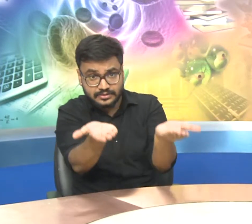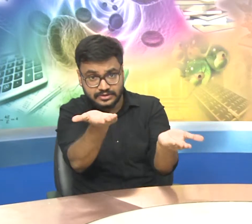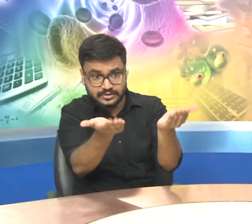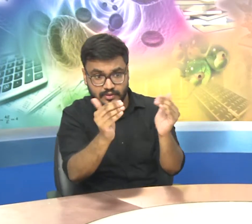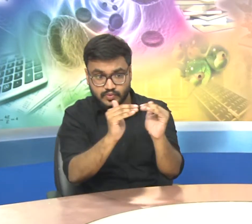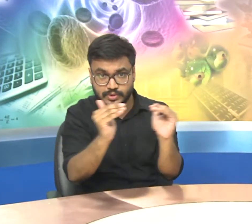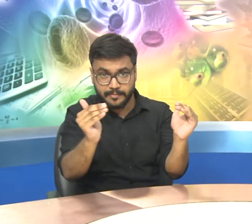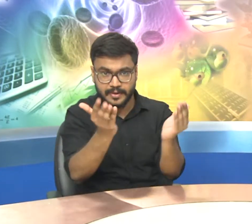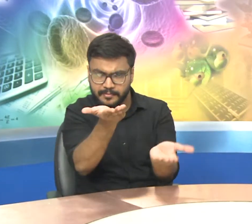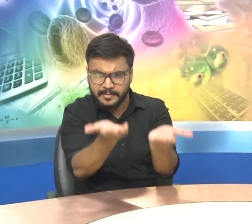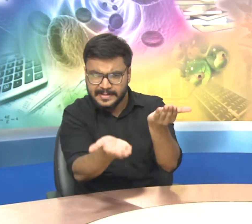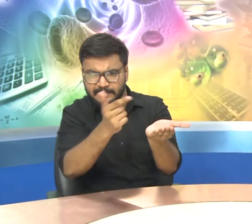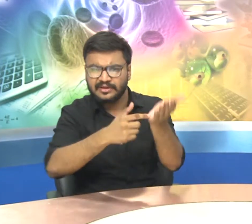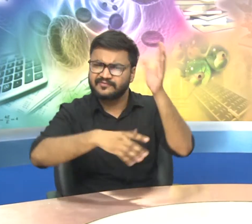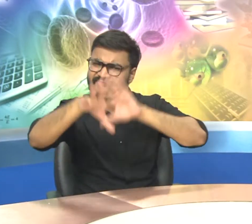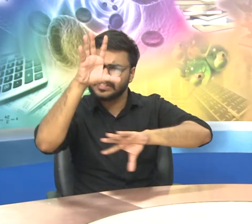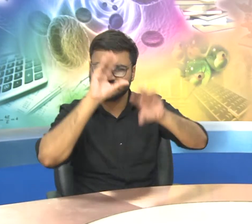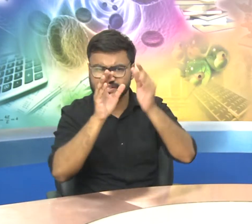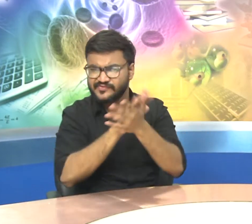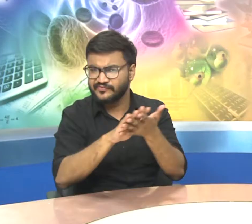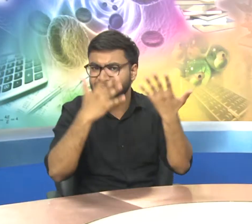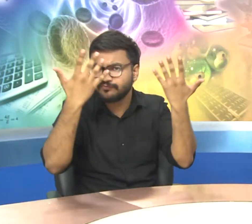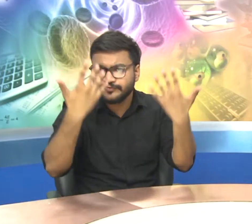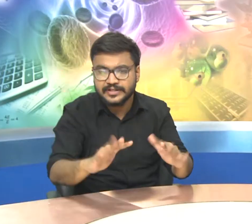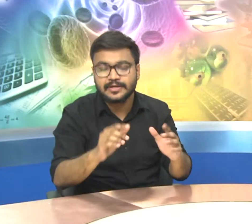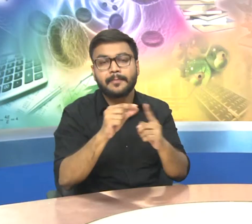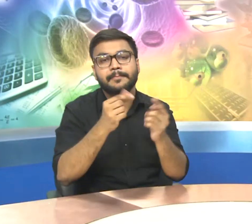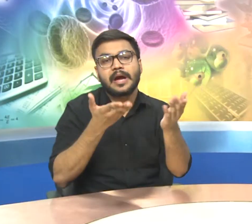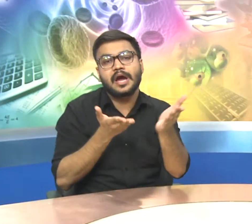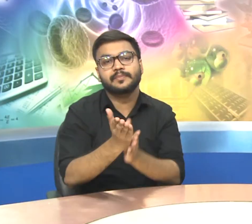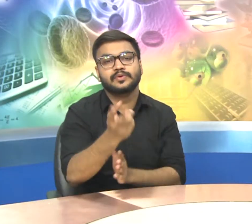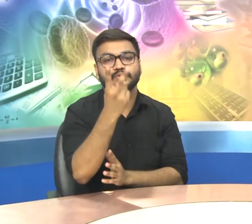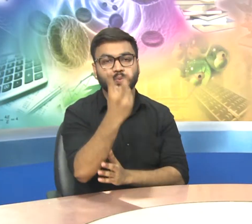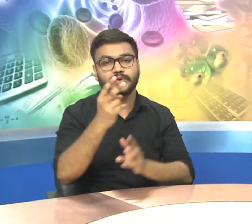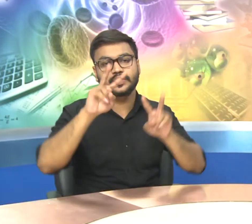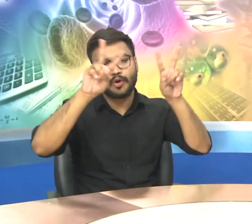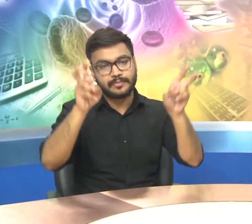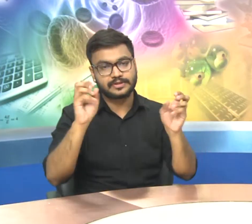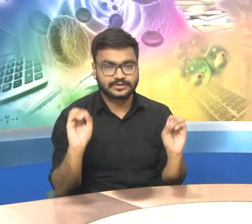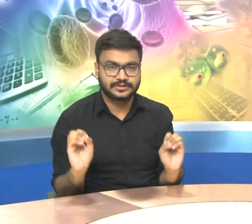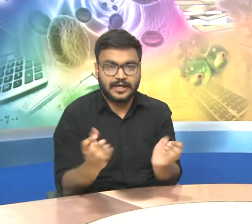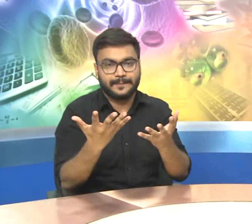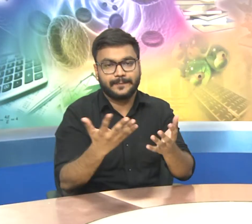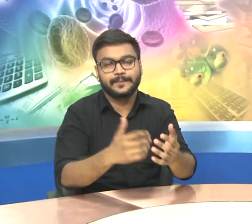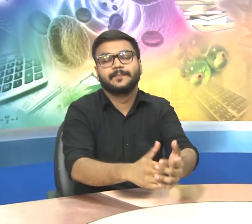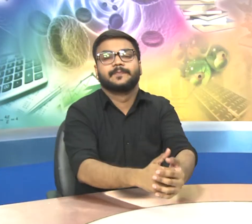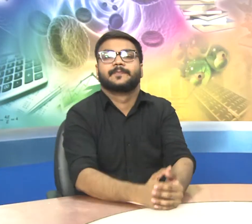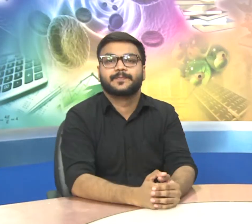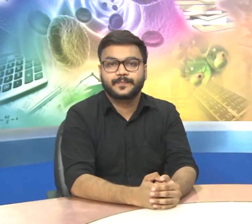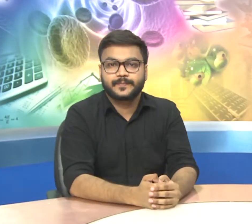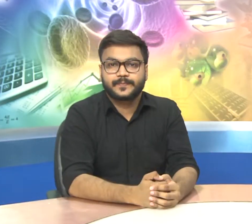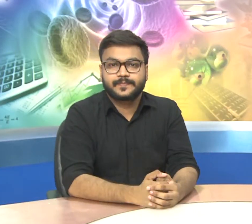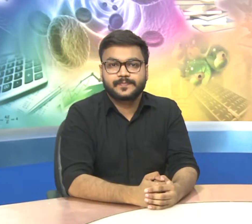And also we have know the importance of maintaining ecological balance.